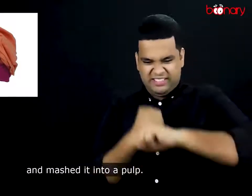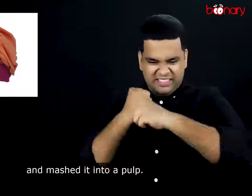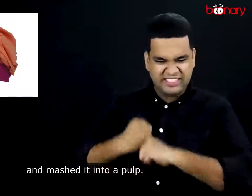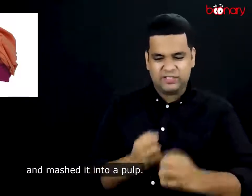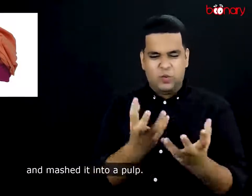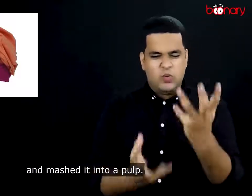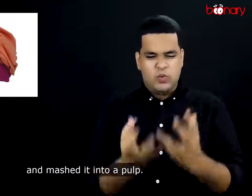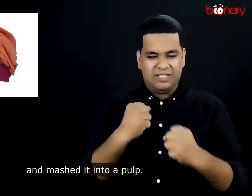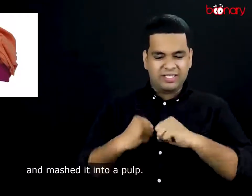pulp.